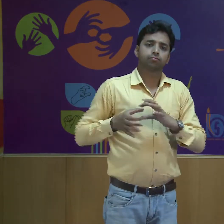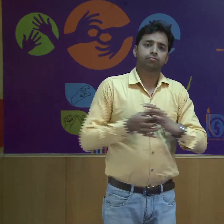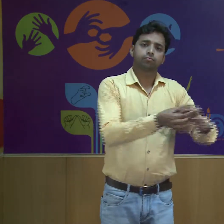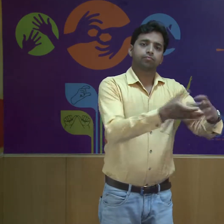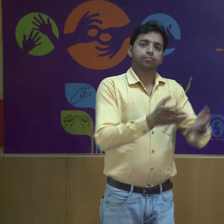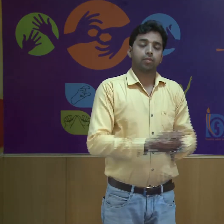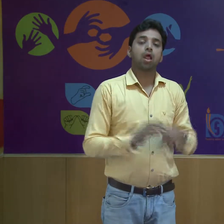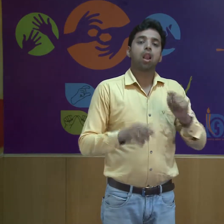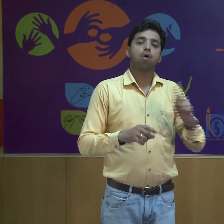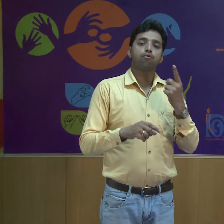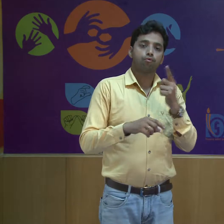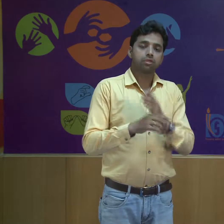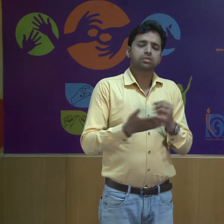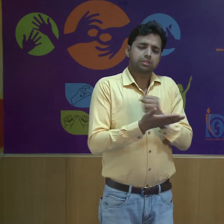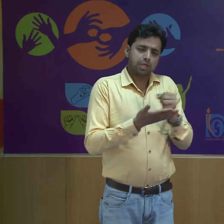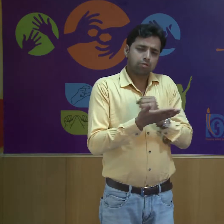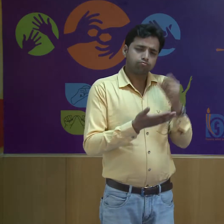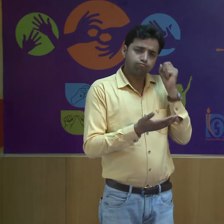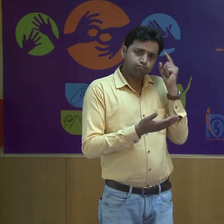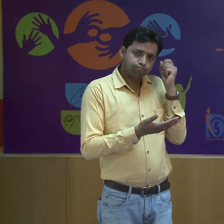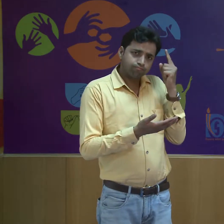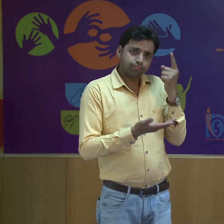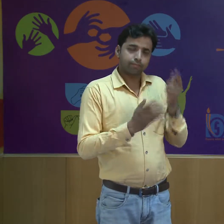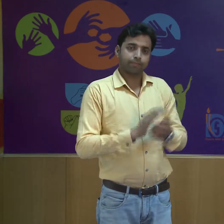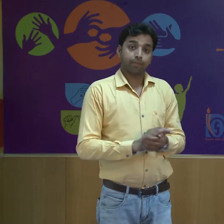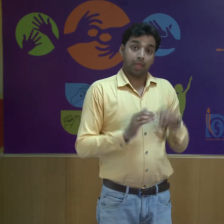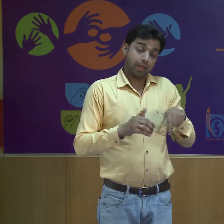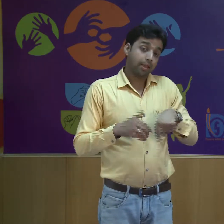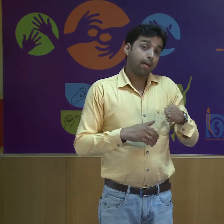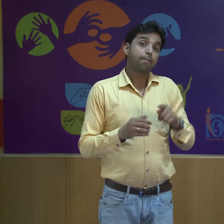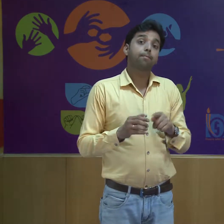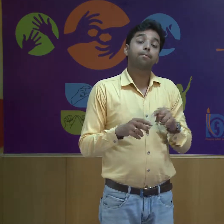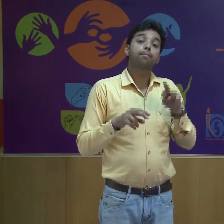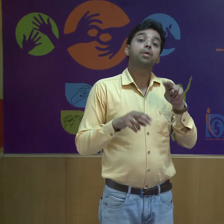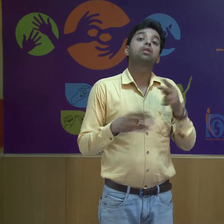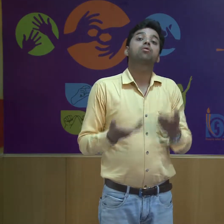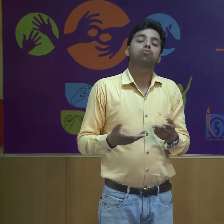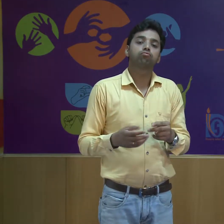Let us first try to understand the meaning of the term society.